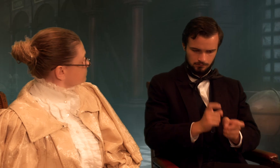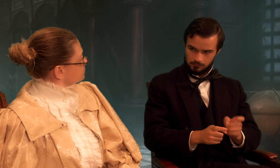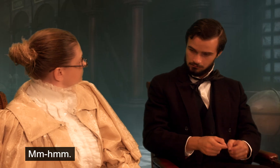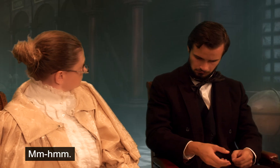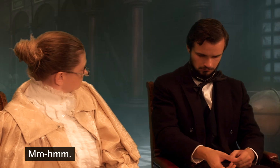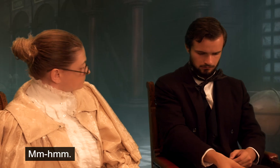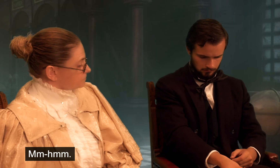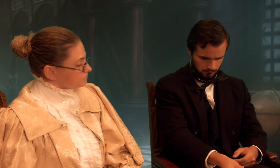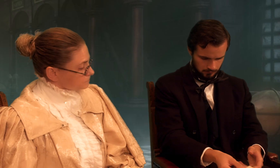Mm-hmm.